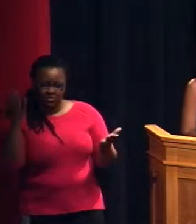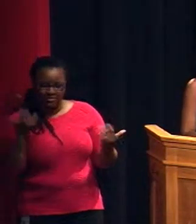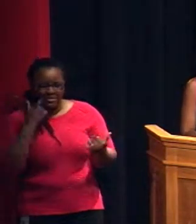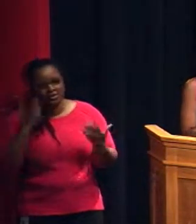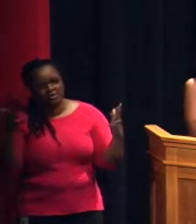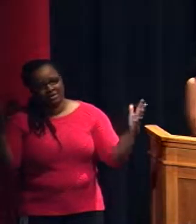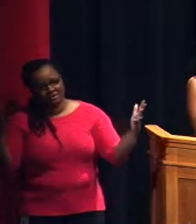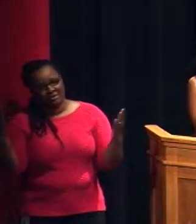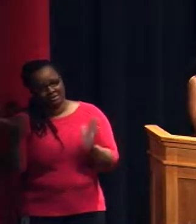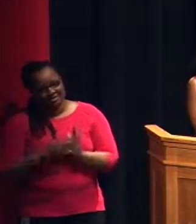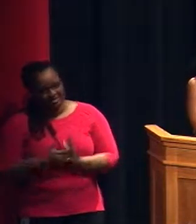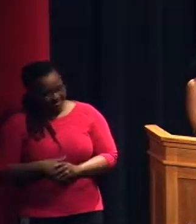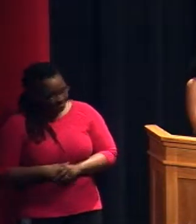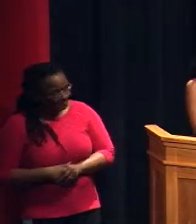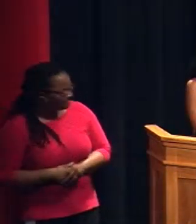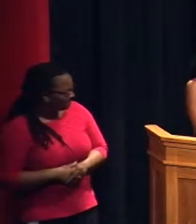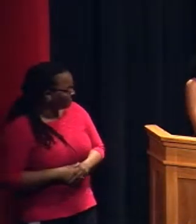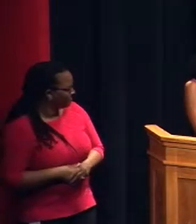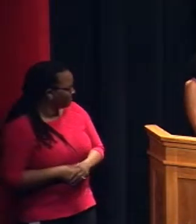round of applause?